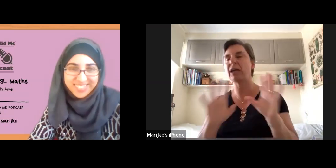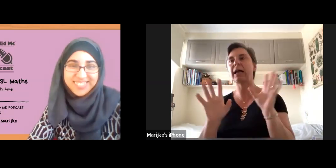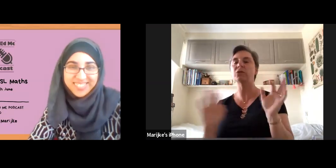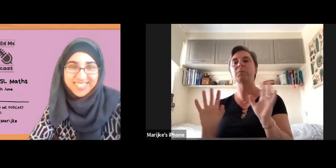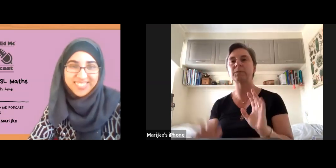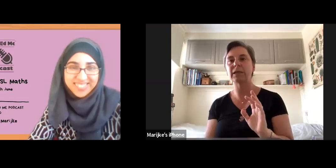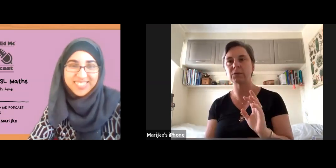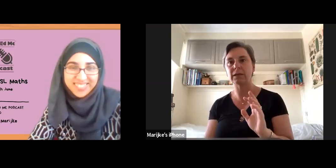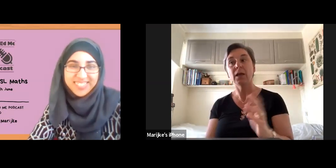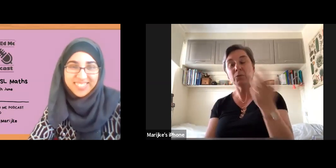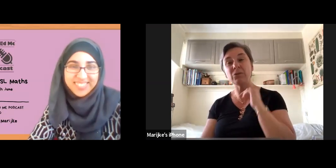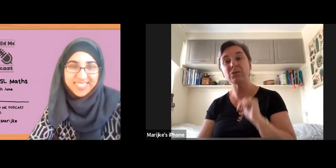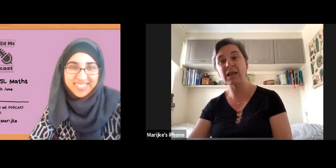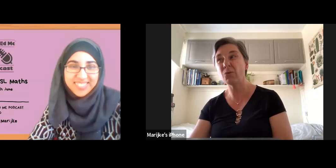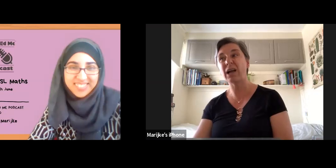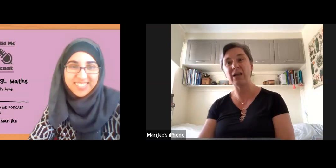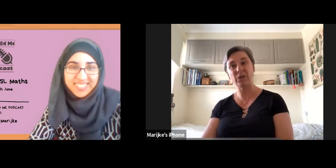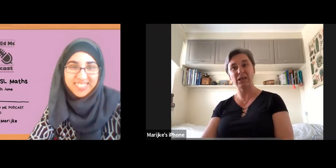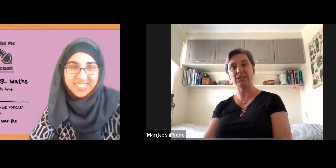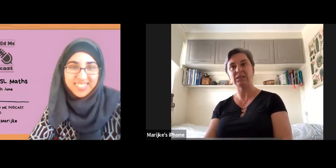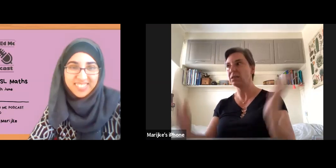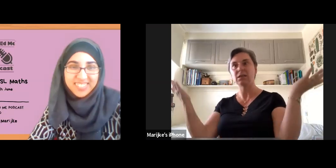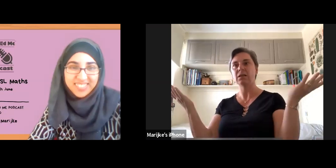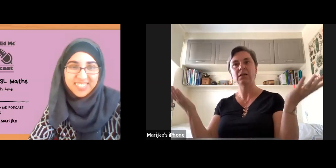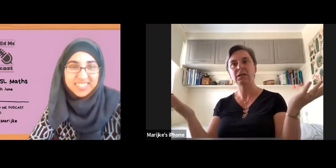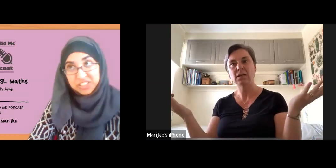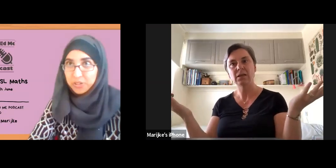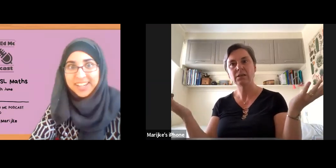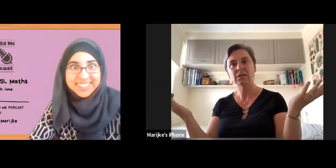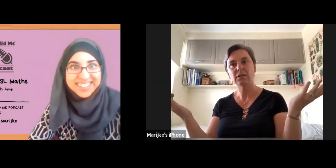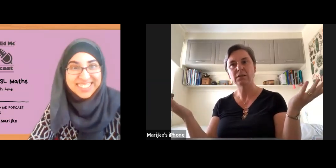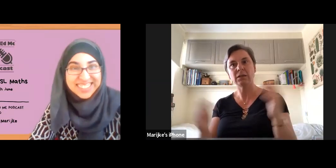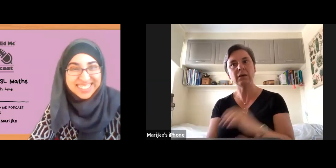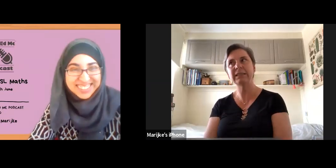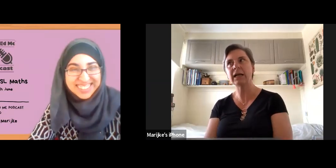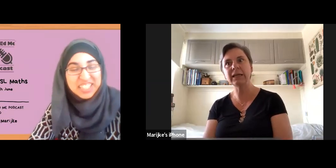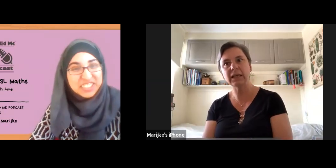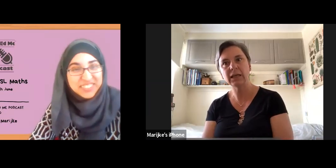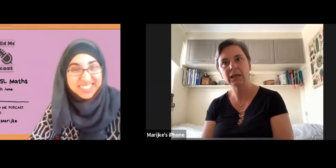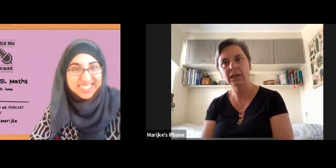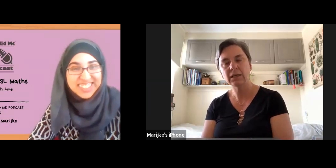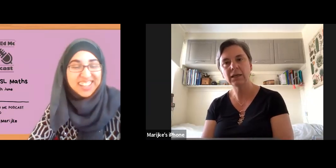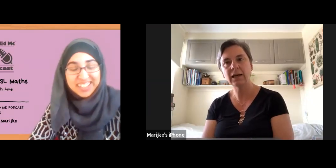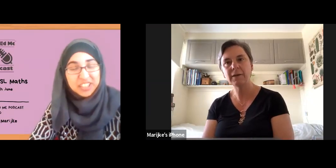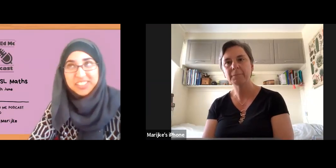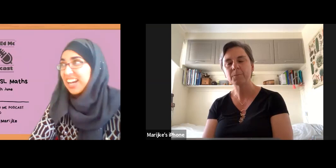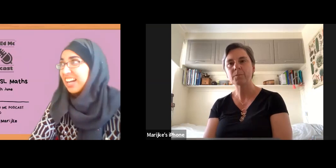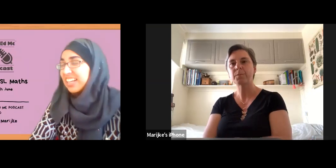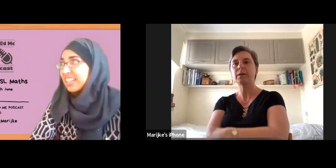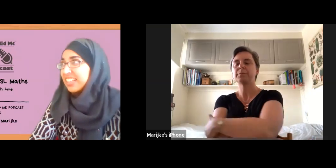I can't do maths, but that's all right. Would you say, oh, I can't read? That's all right. Exactly. You wouldn't. Yeah. And I think